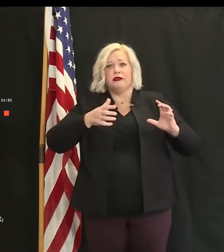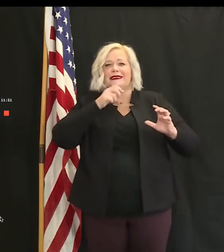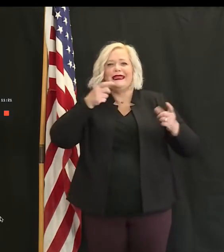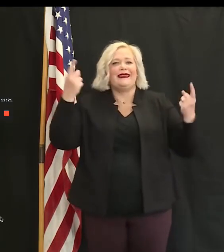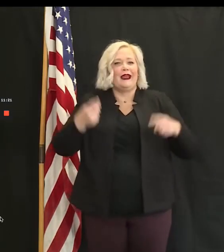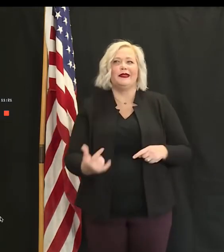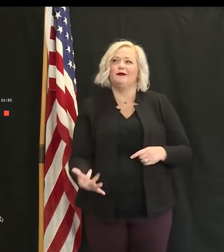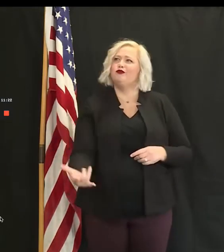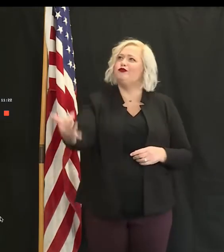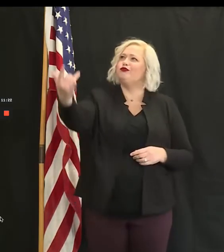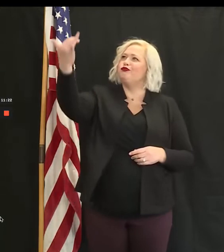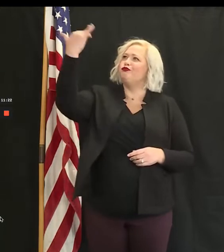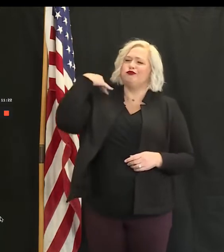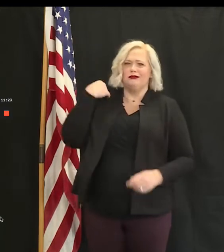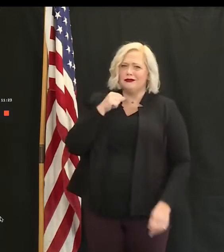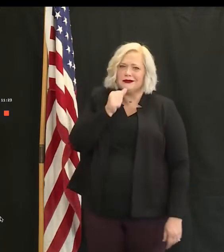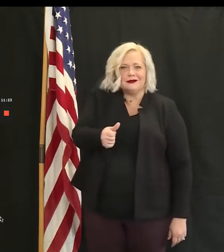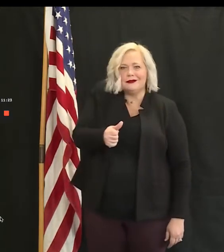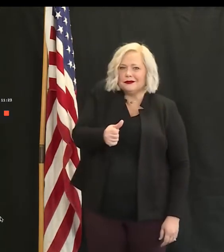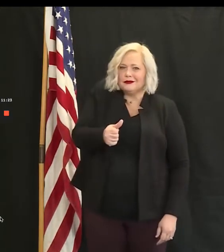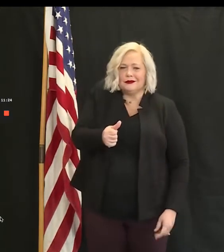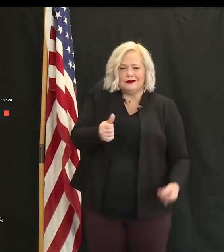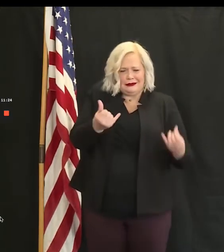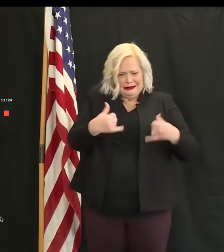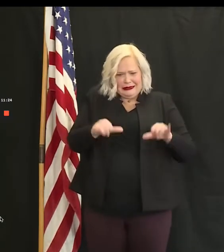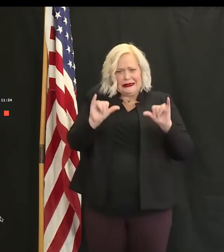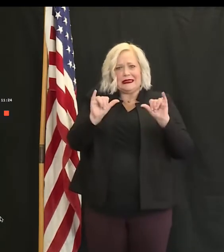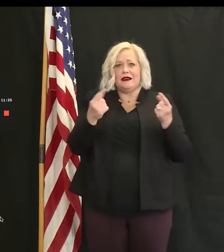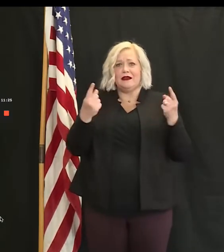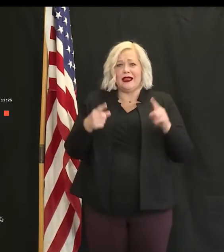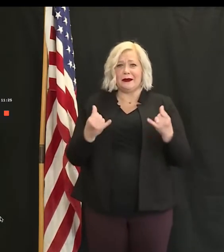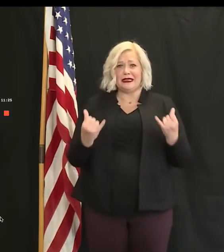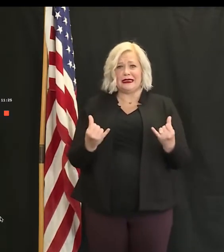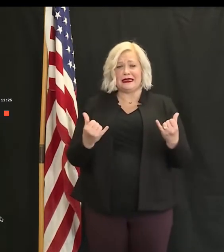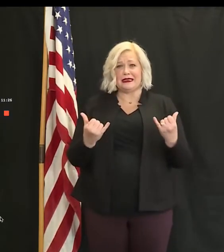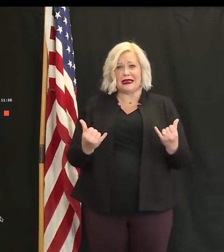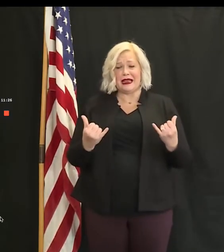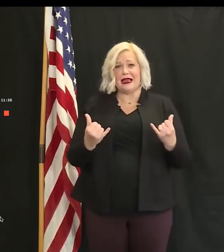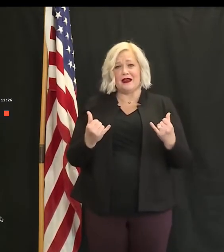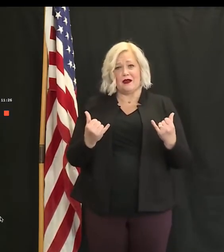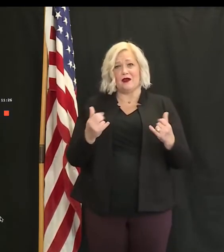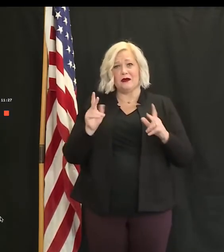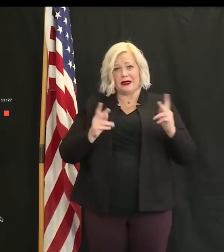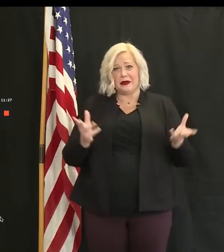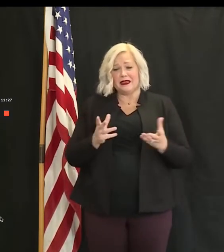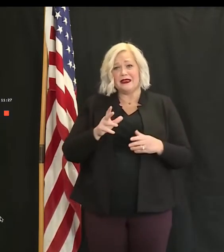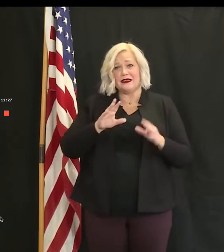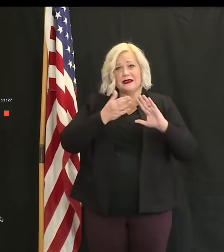the past. At this very moment, the people of Flint continue to suffer